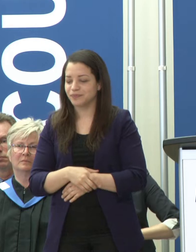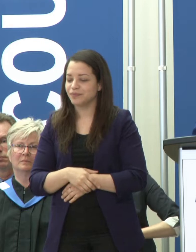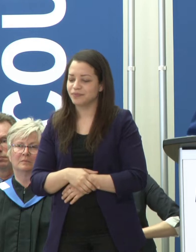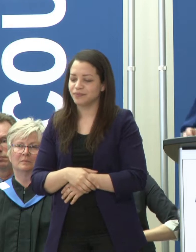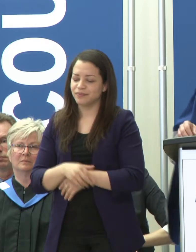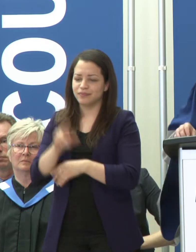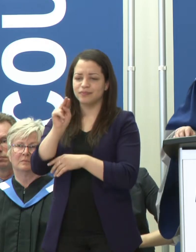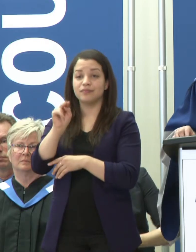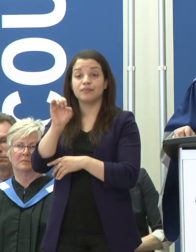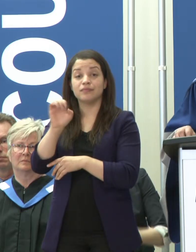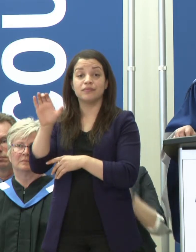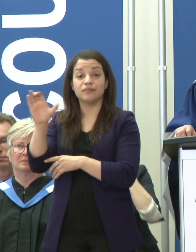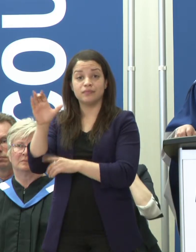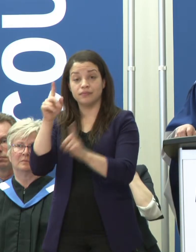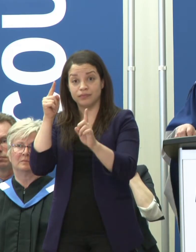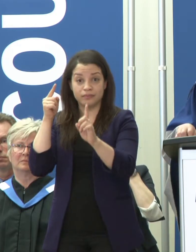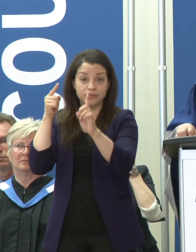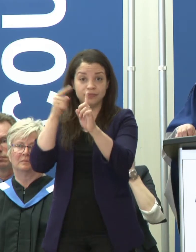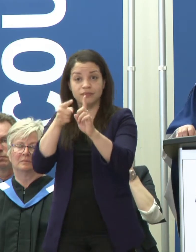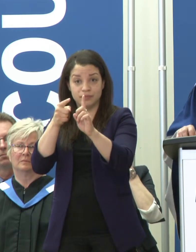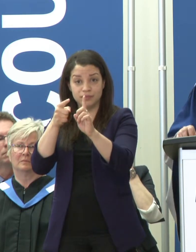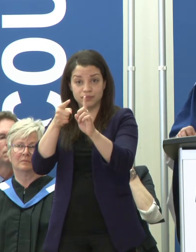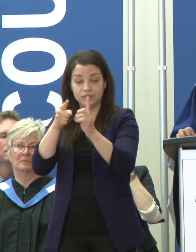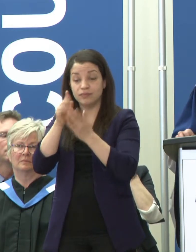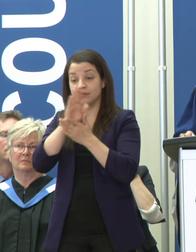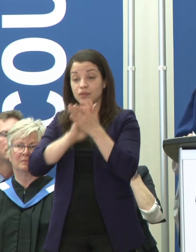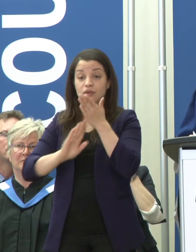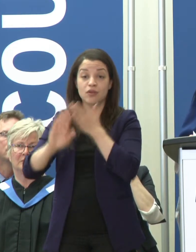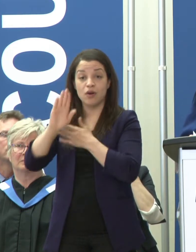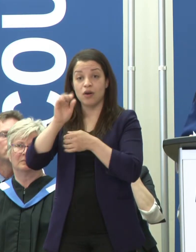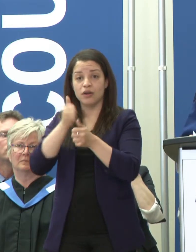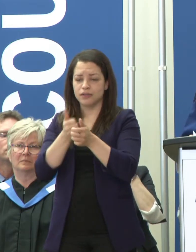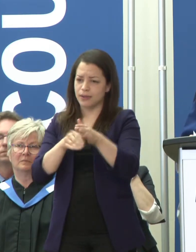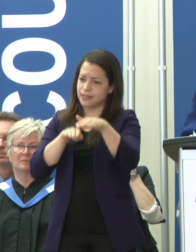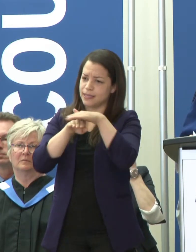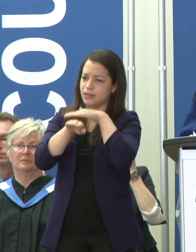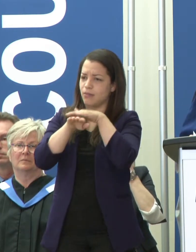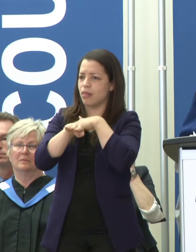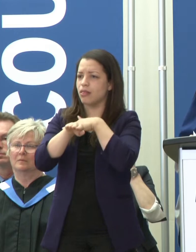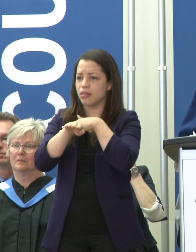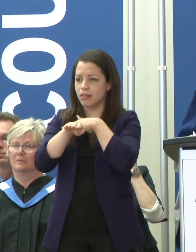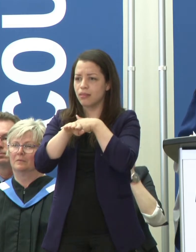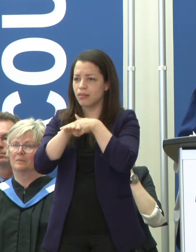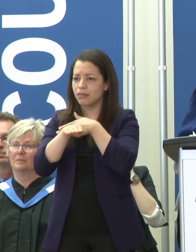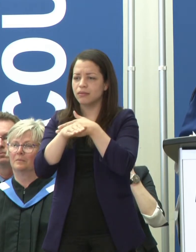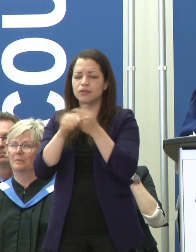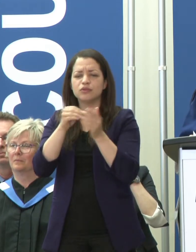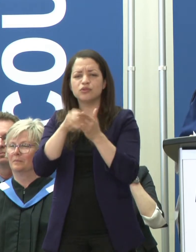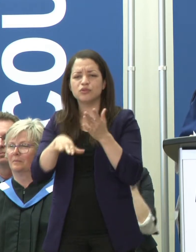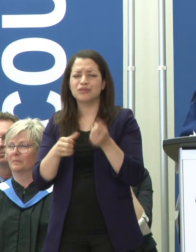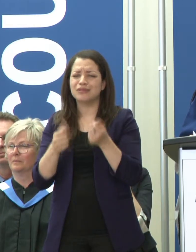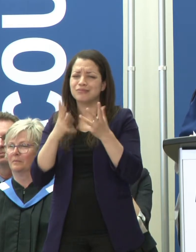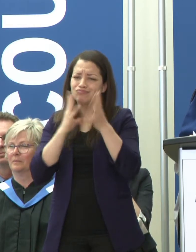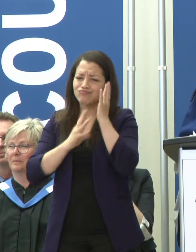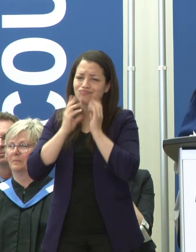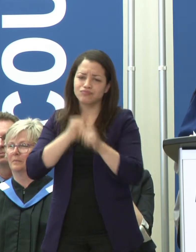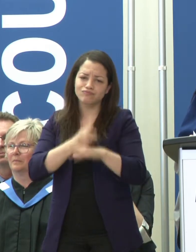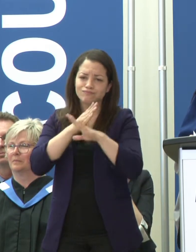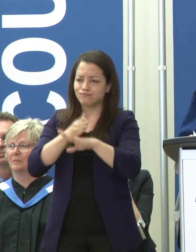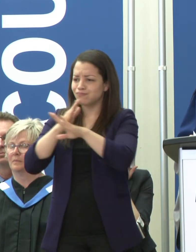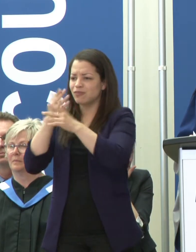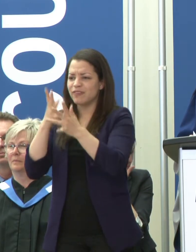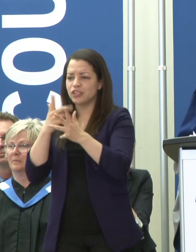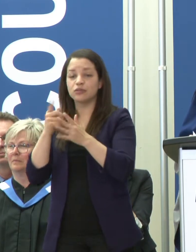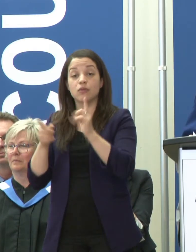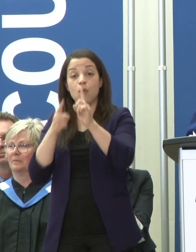we strive to be an accessible post-secondary institution as we help students overcome all types of adversity. And